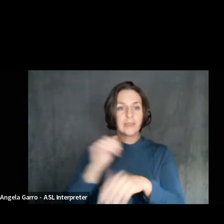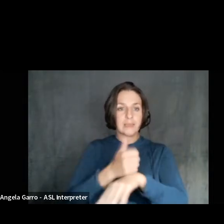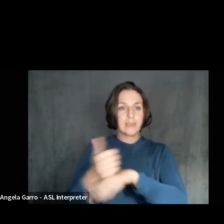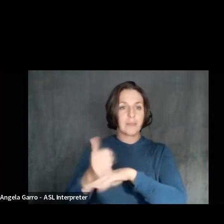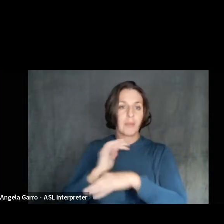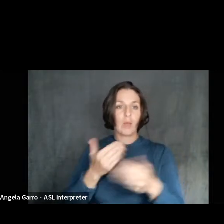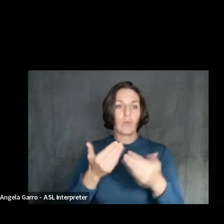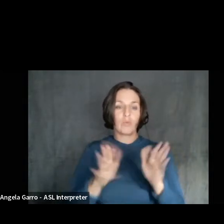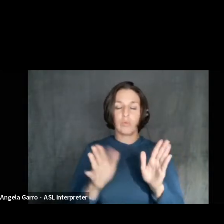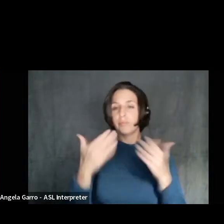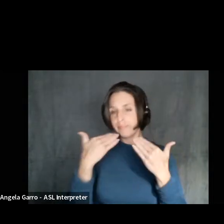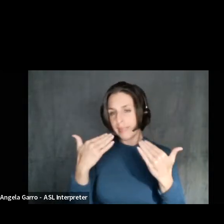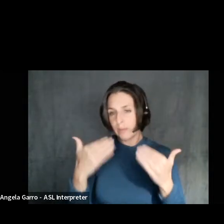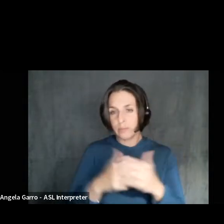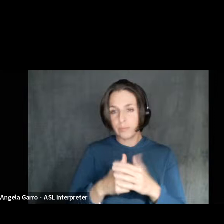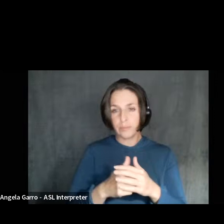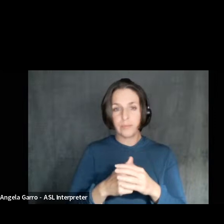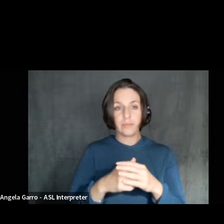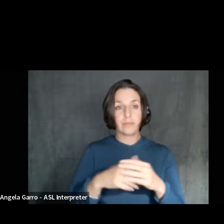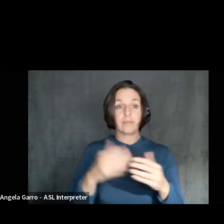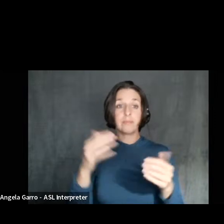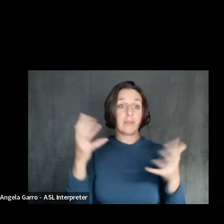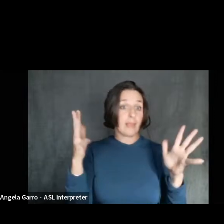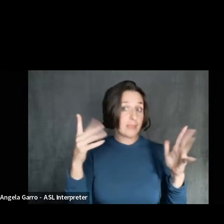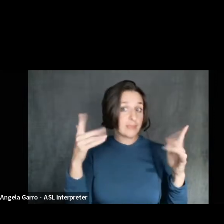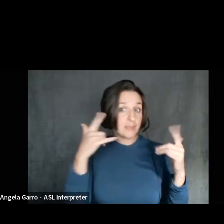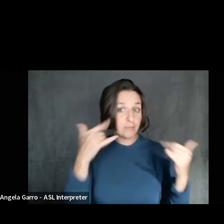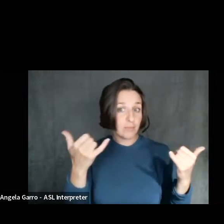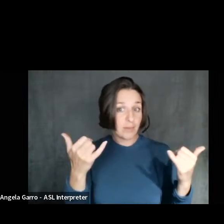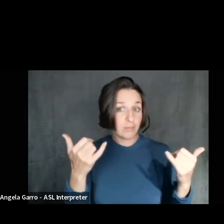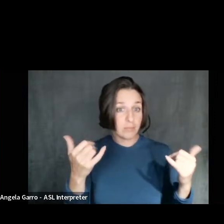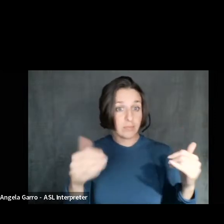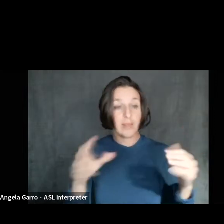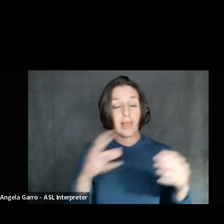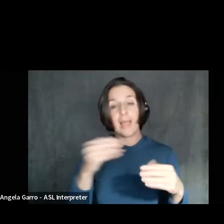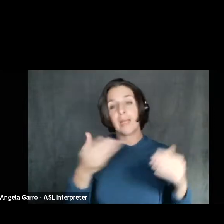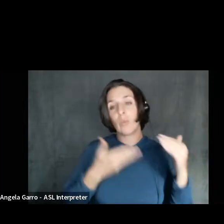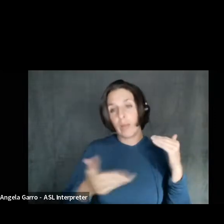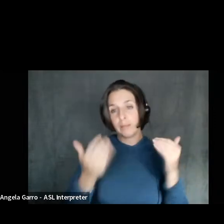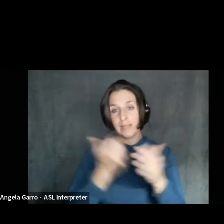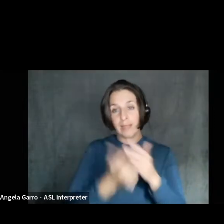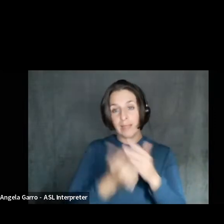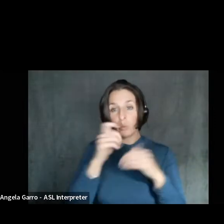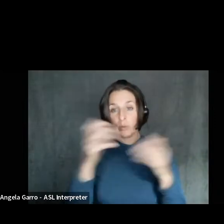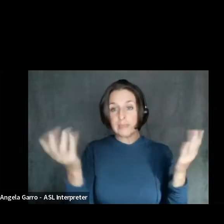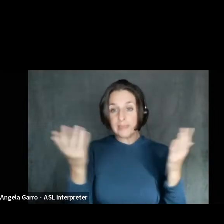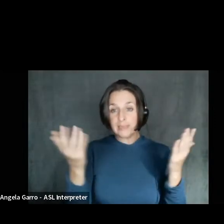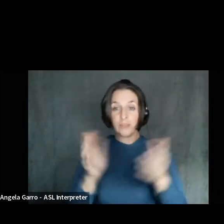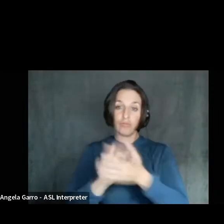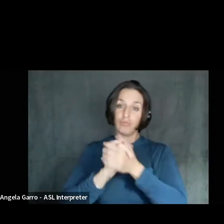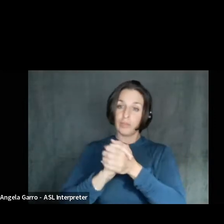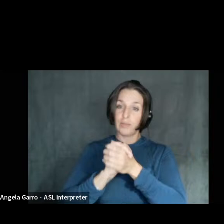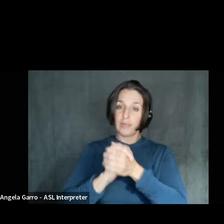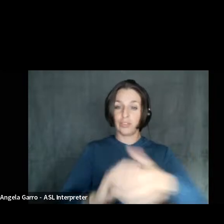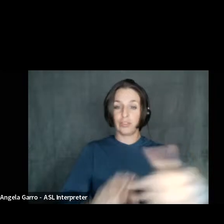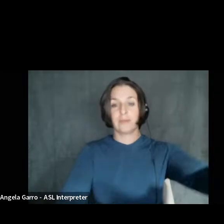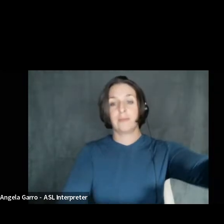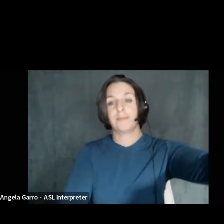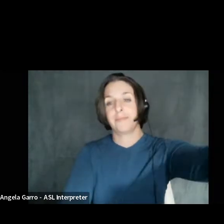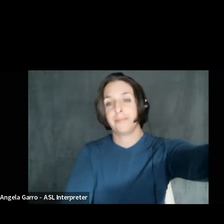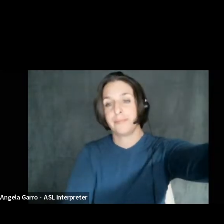you. So I think that's it so far. And welcome to everybody that's here. Congratulations. All